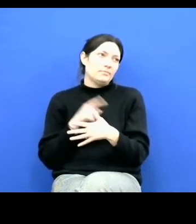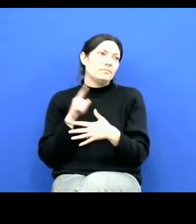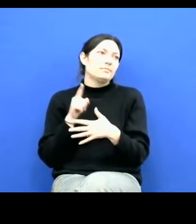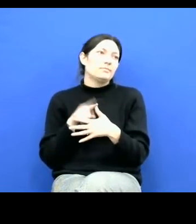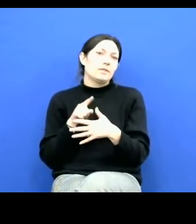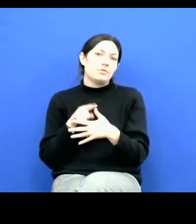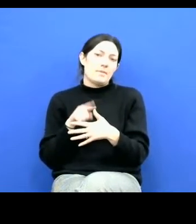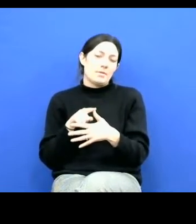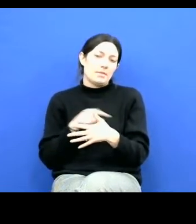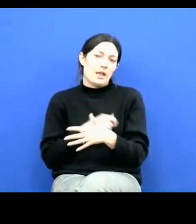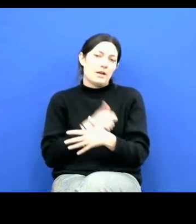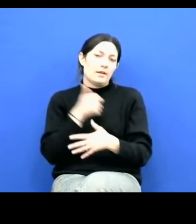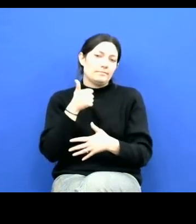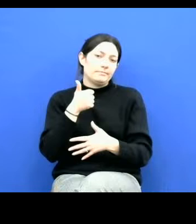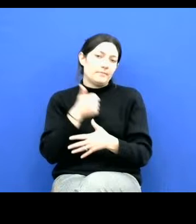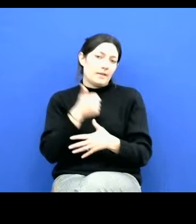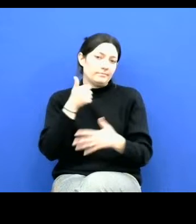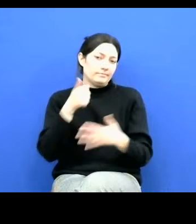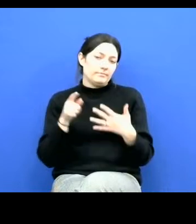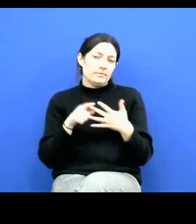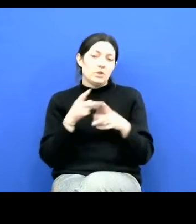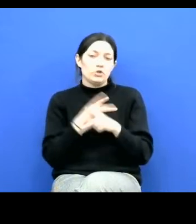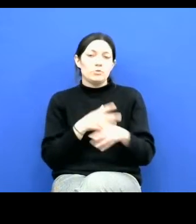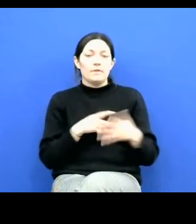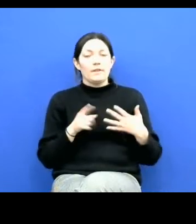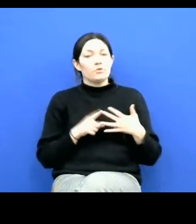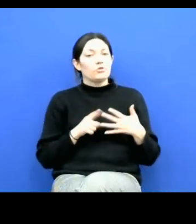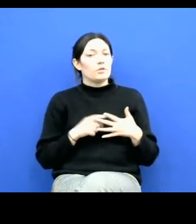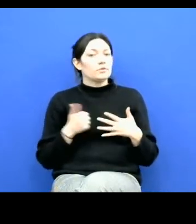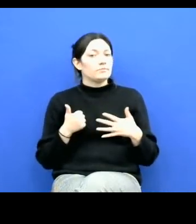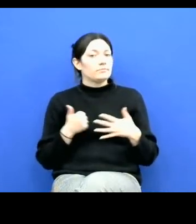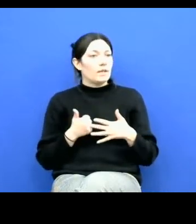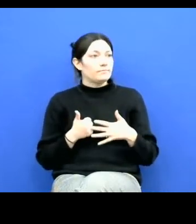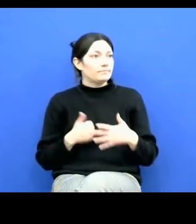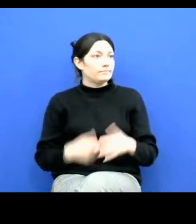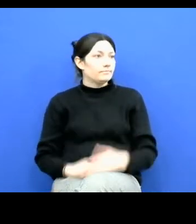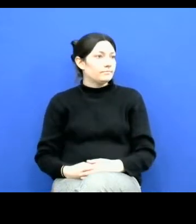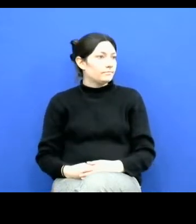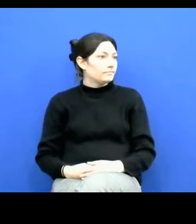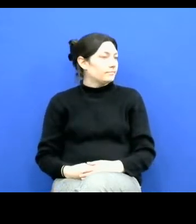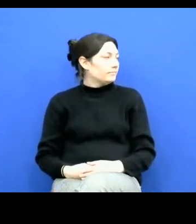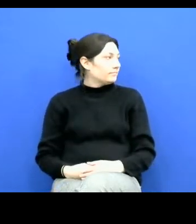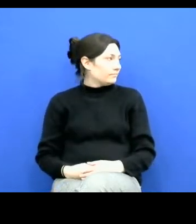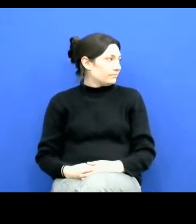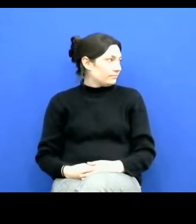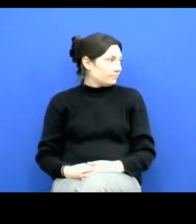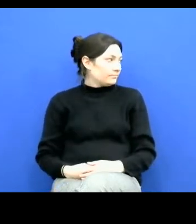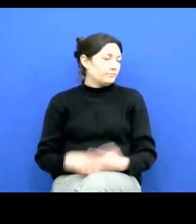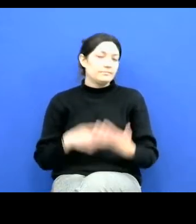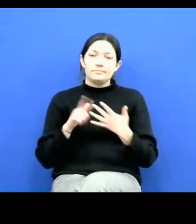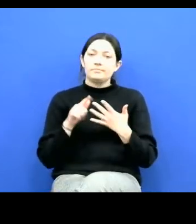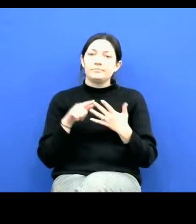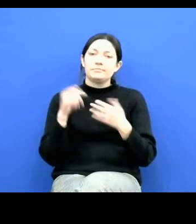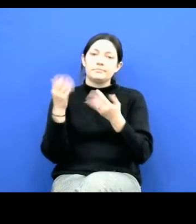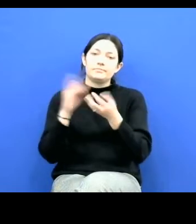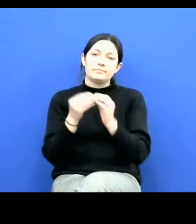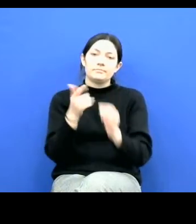Aye. Councilmember Belanca. Aye. Supervisor Schultz. Aye. Fellow board members, I have